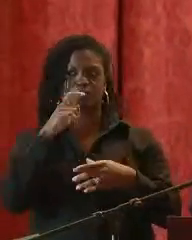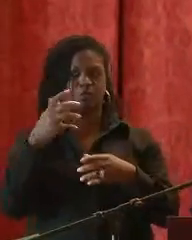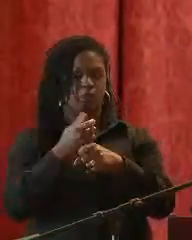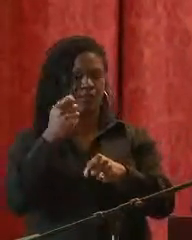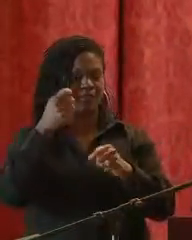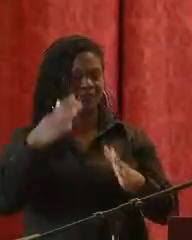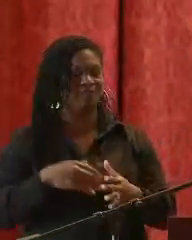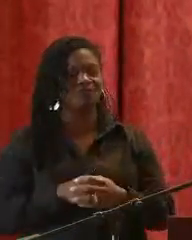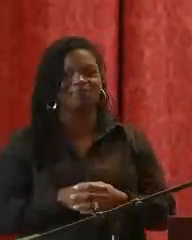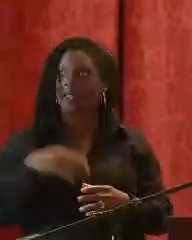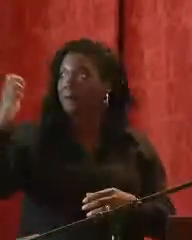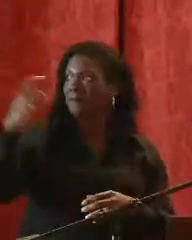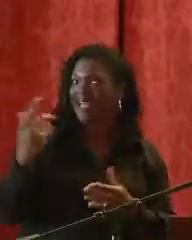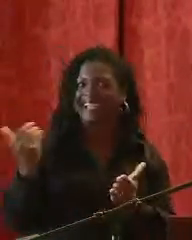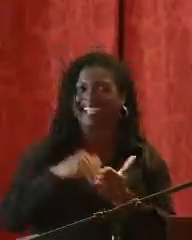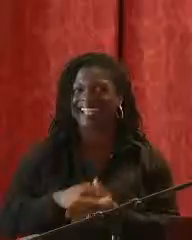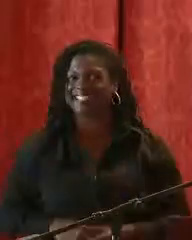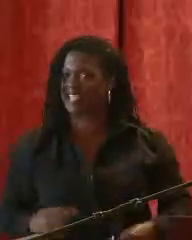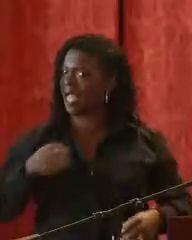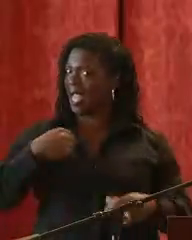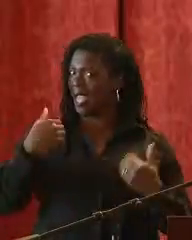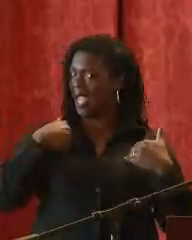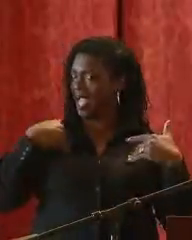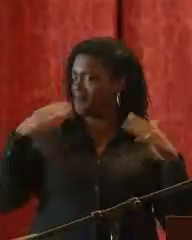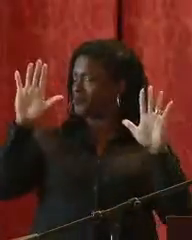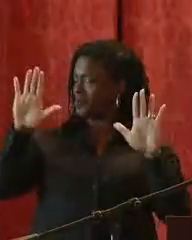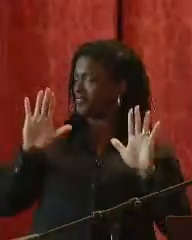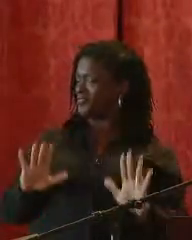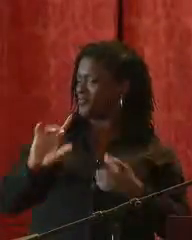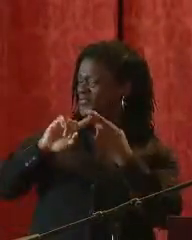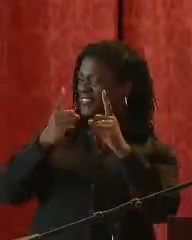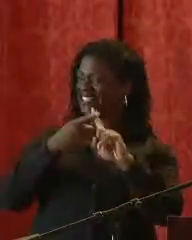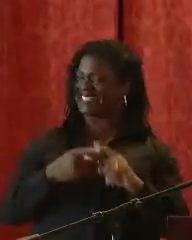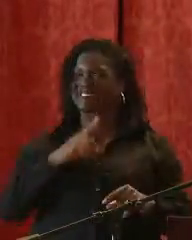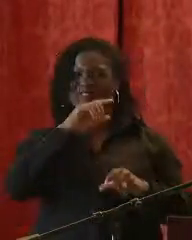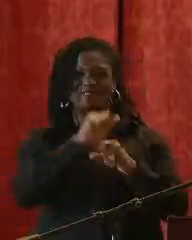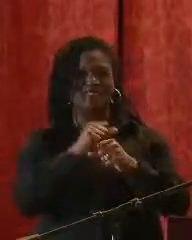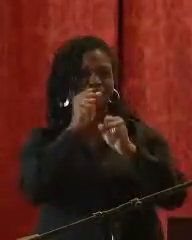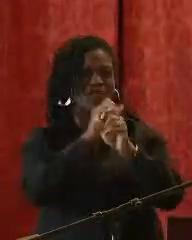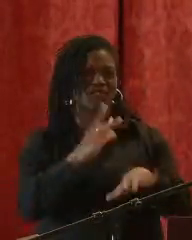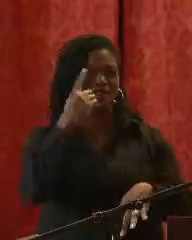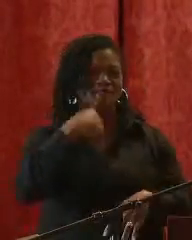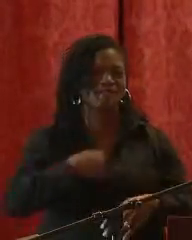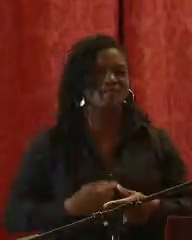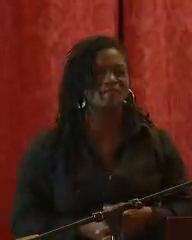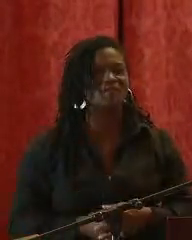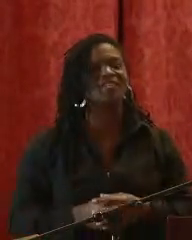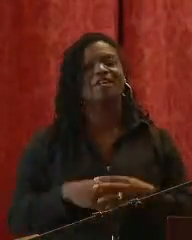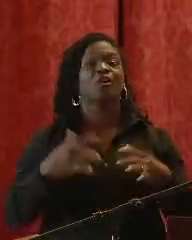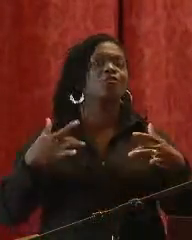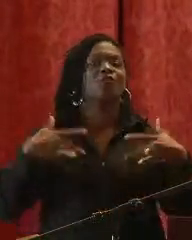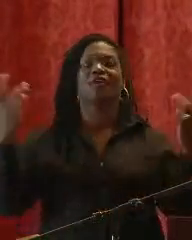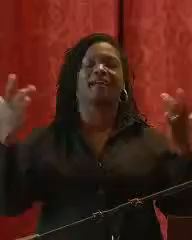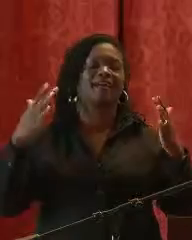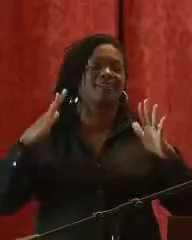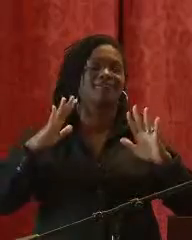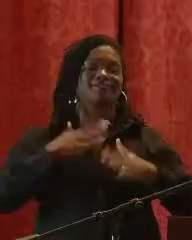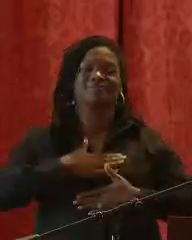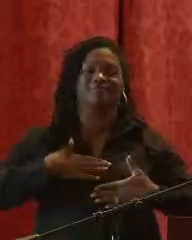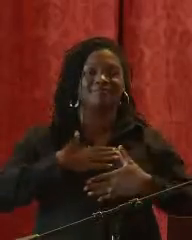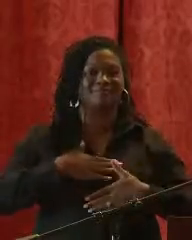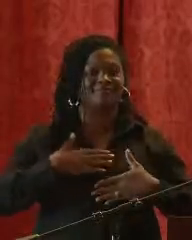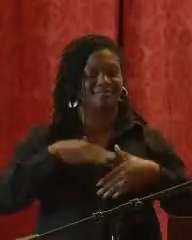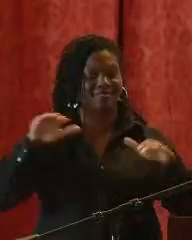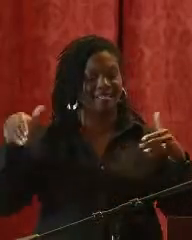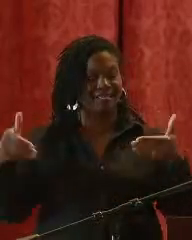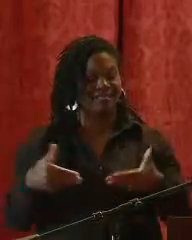Back again. Don't I have some amazing friends? I'm very blessed. So it's with great pleasure that I introduce you our Volunteer of the